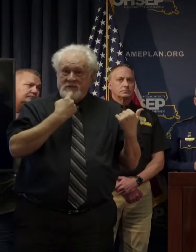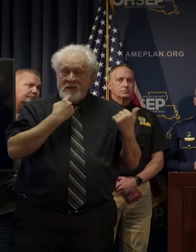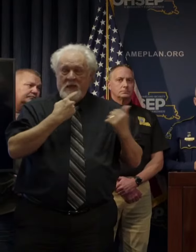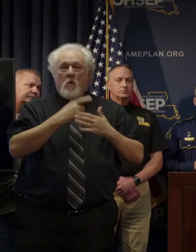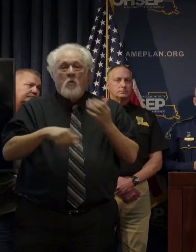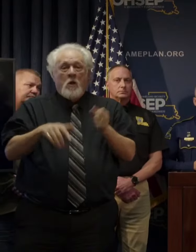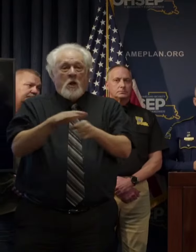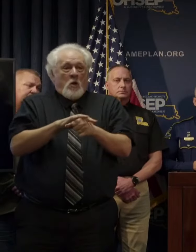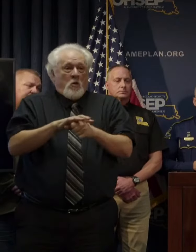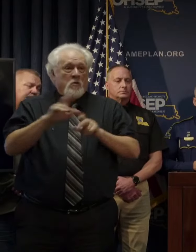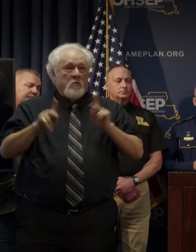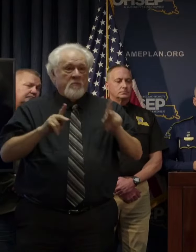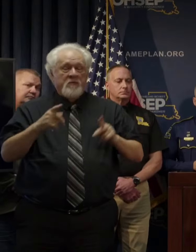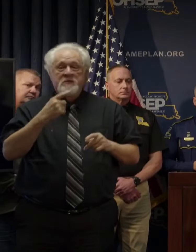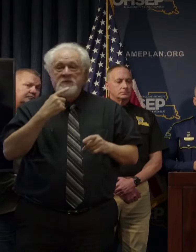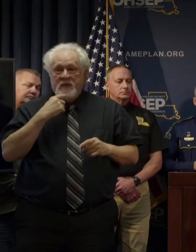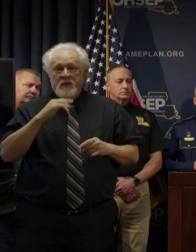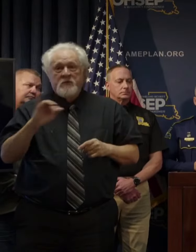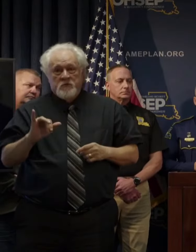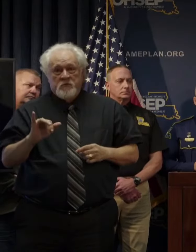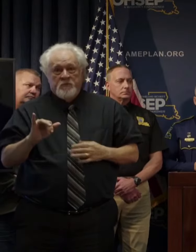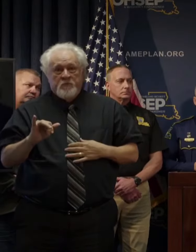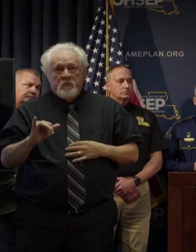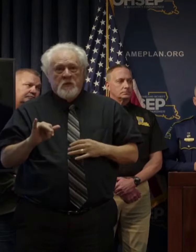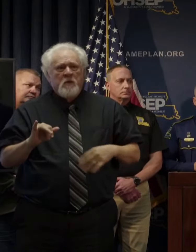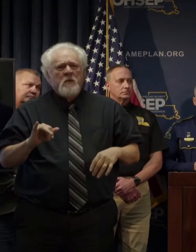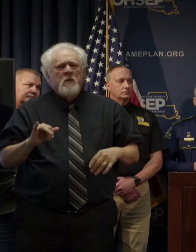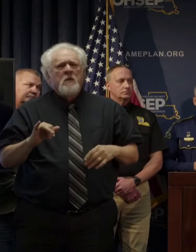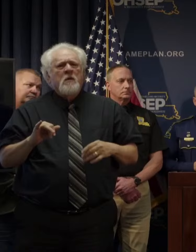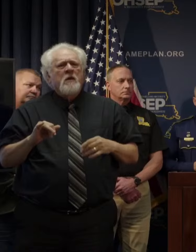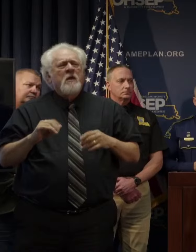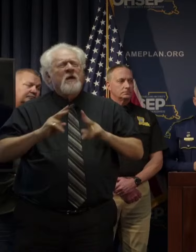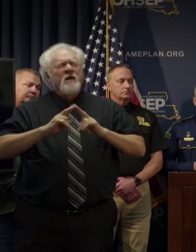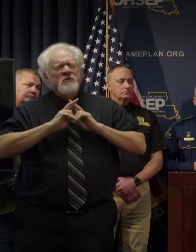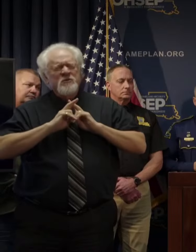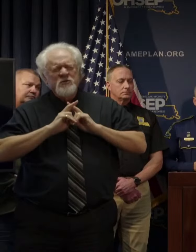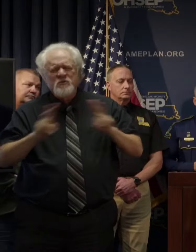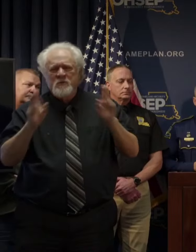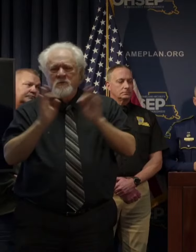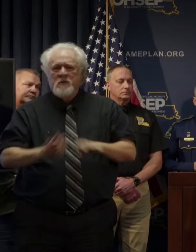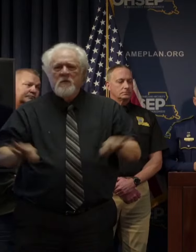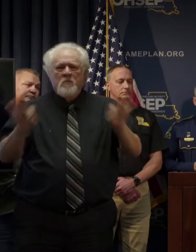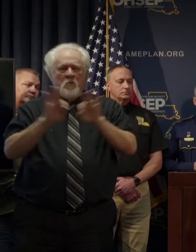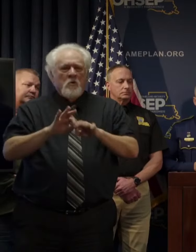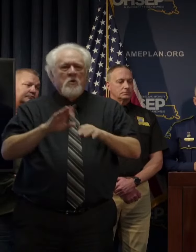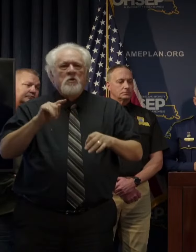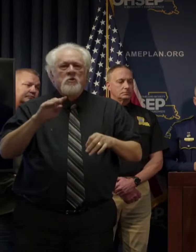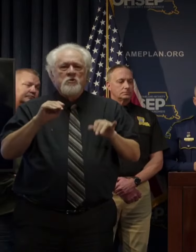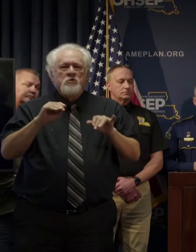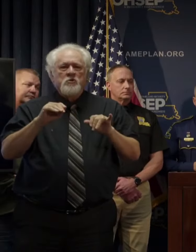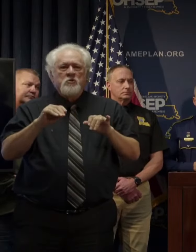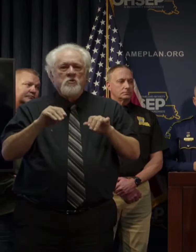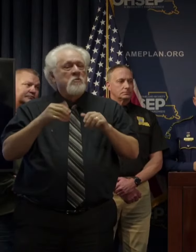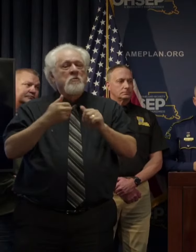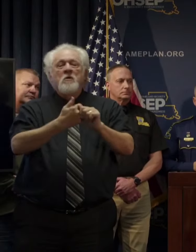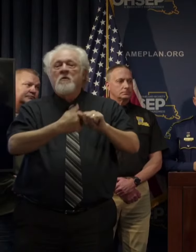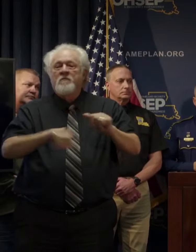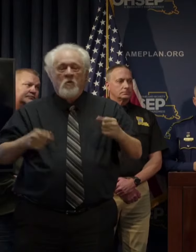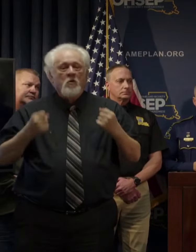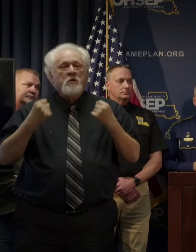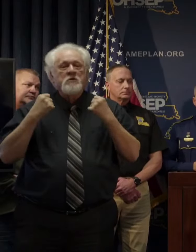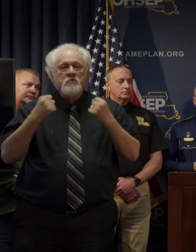your local officials are saying as well. It is extremely important to stay off the road. Unless